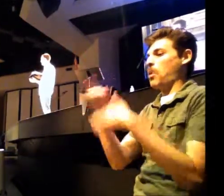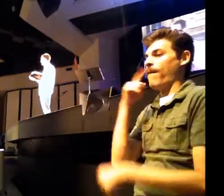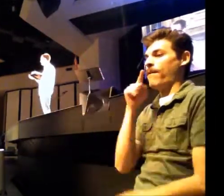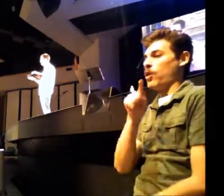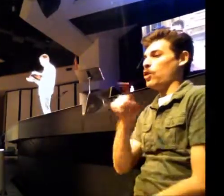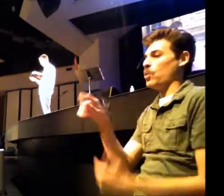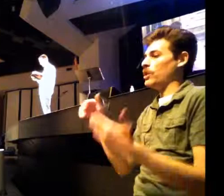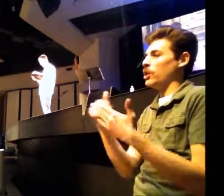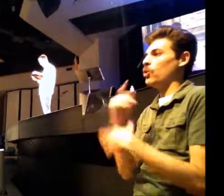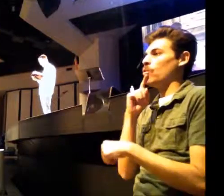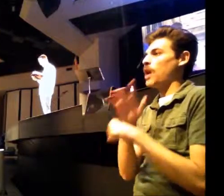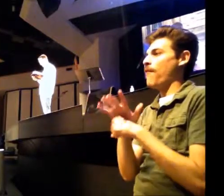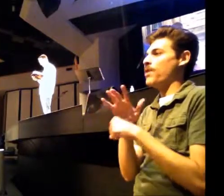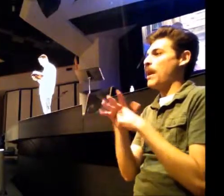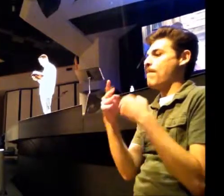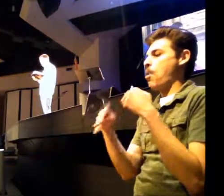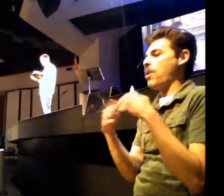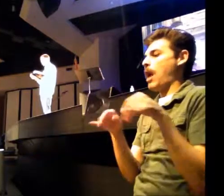in my blood.